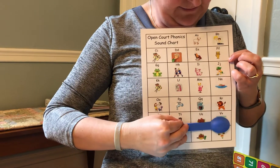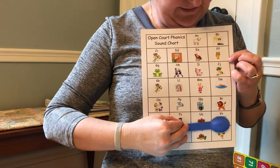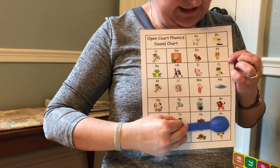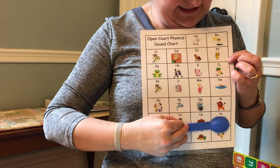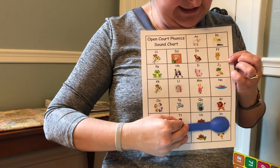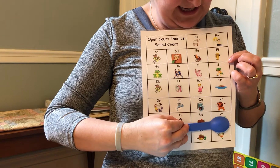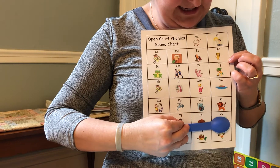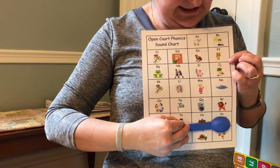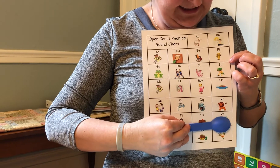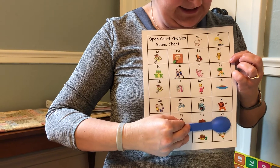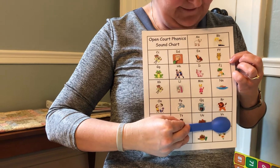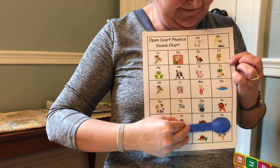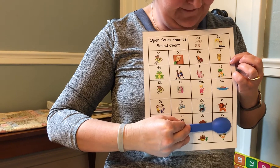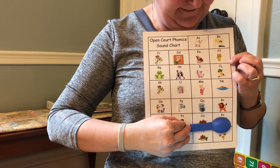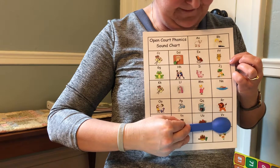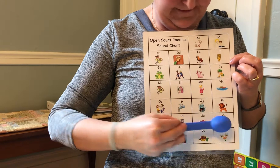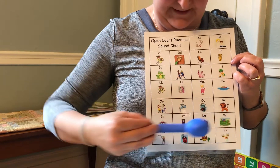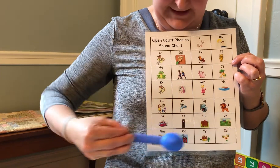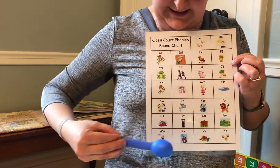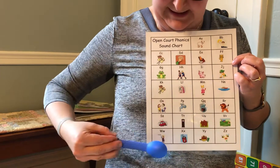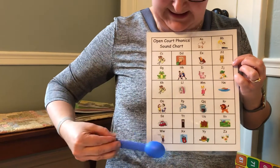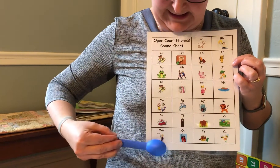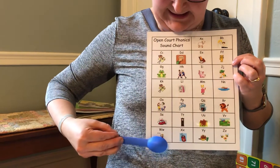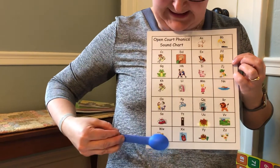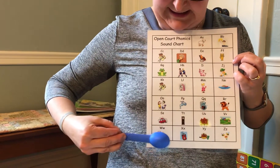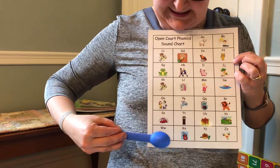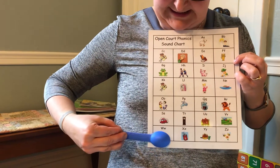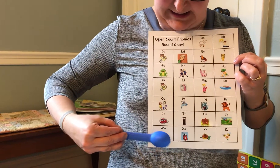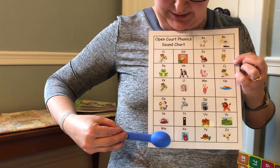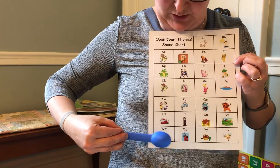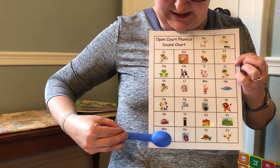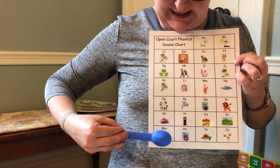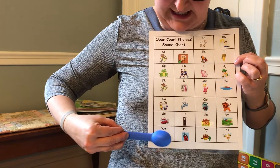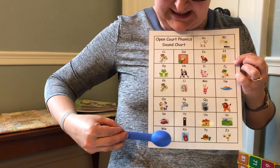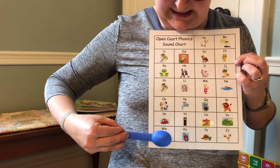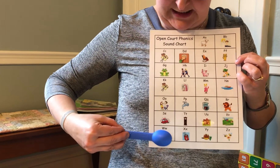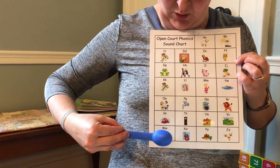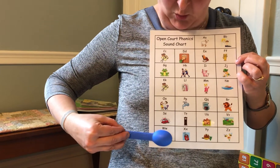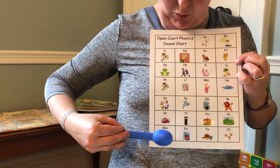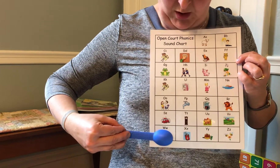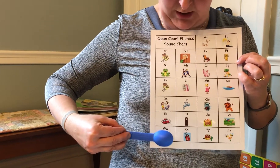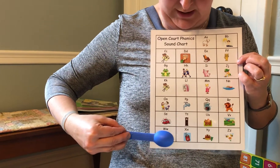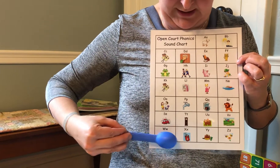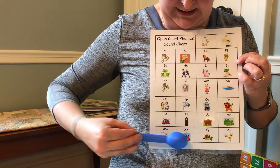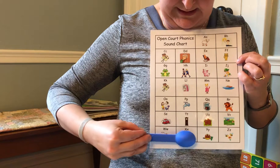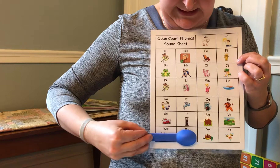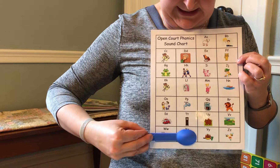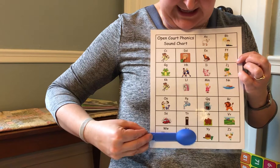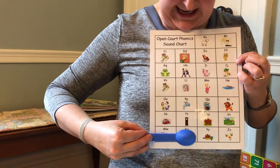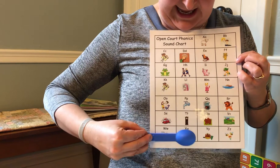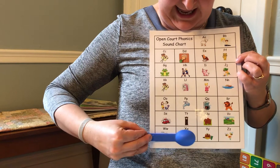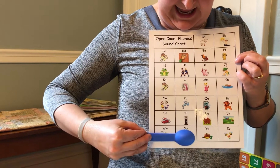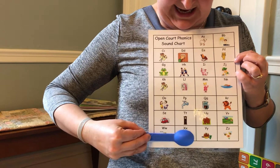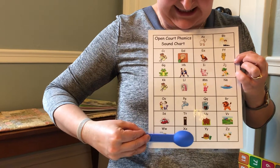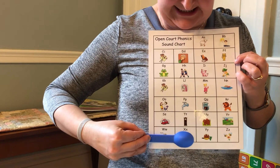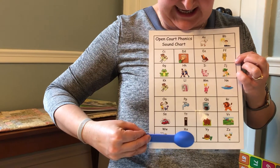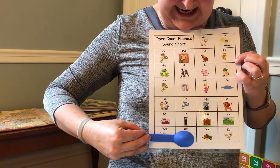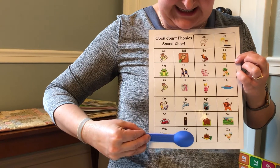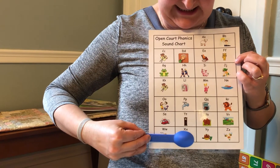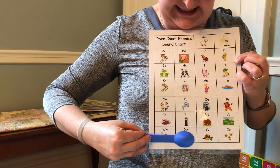V says V, W says W, X says